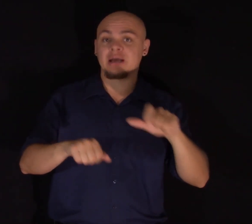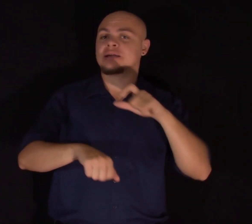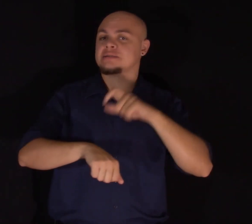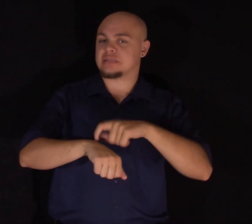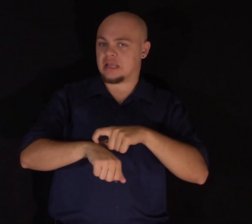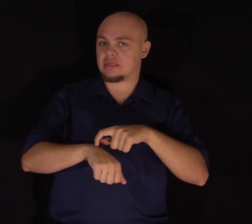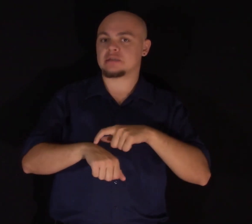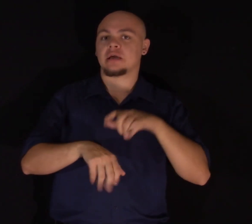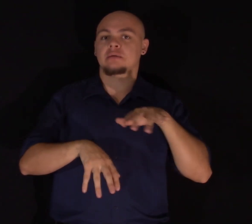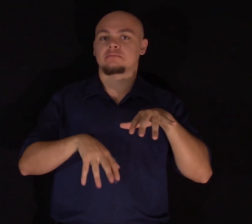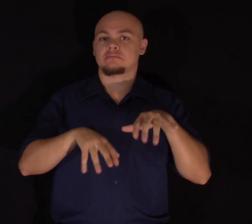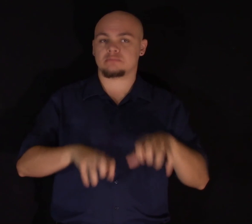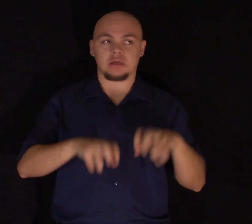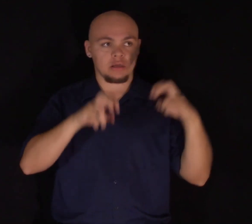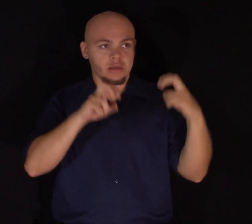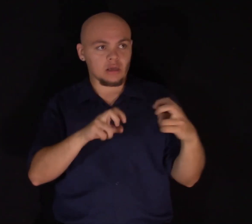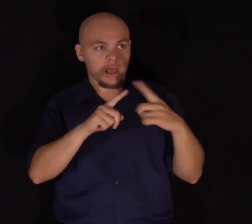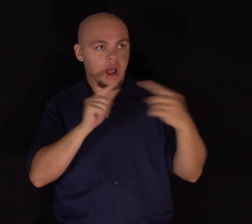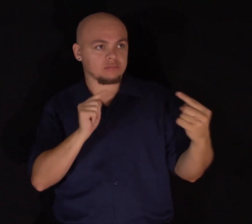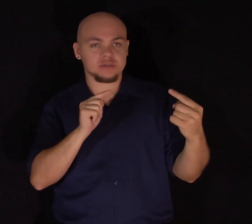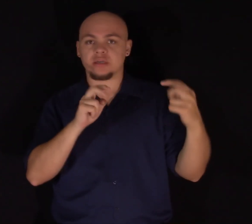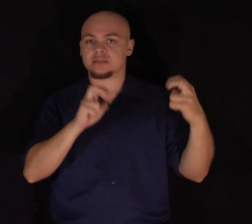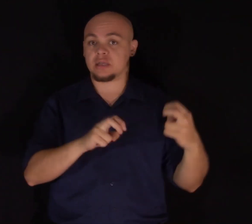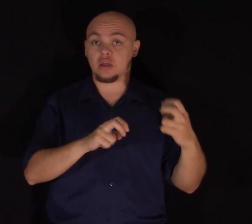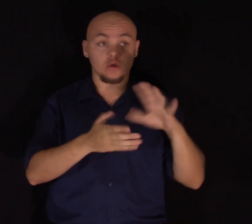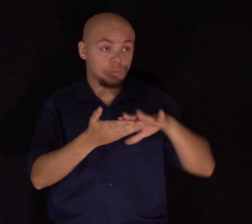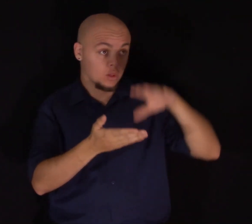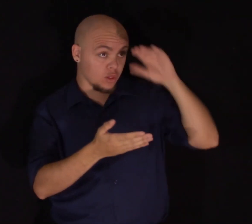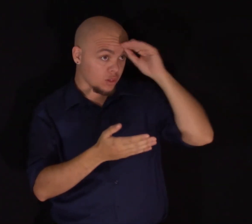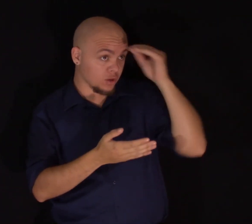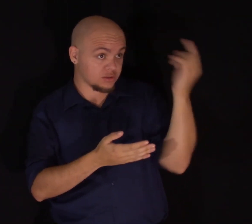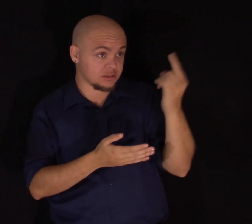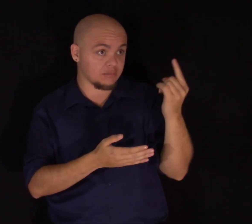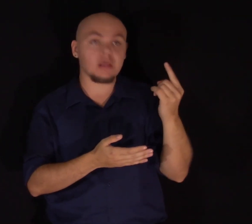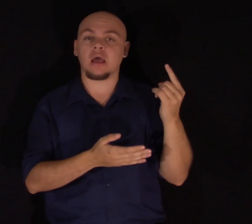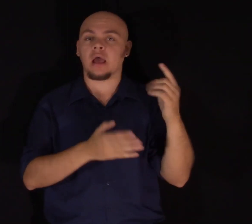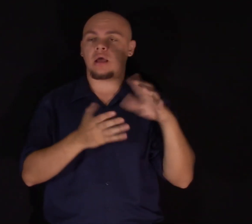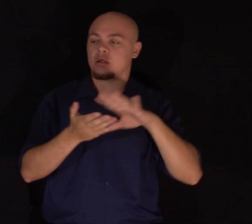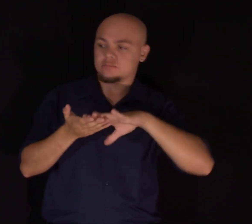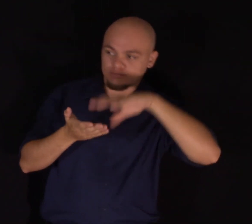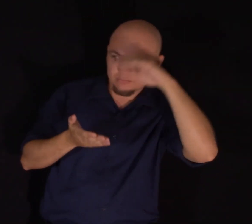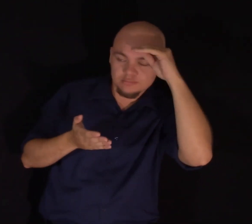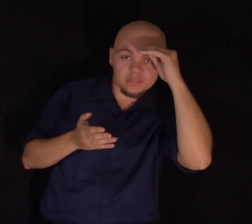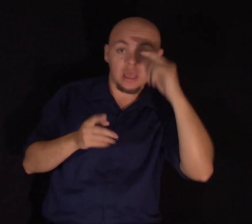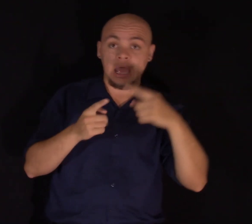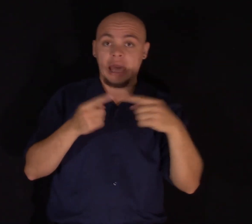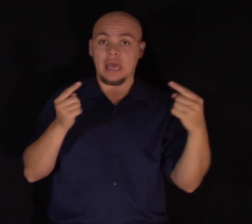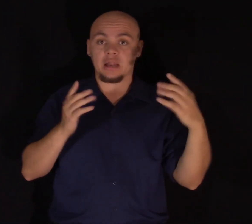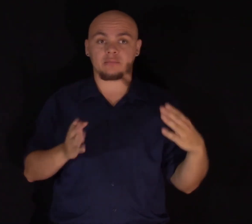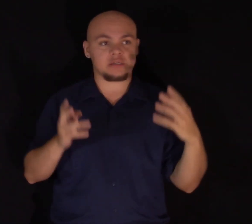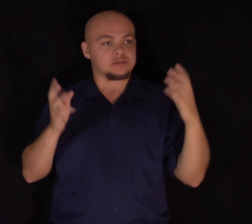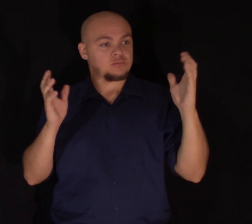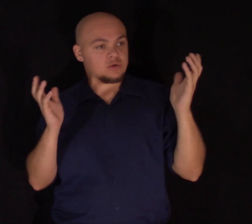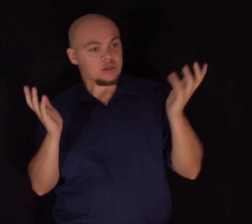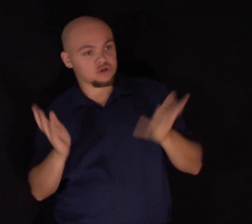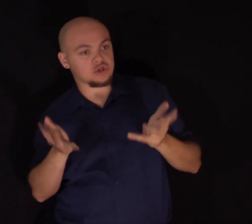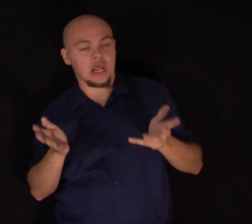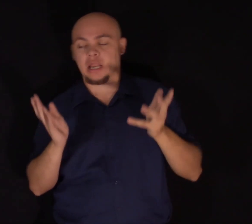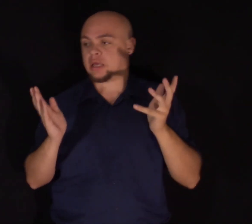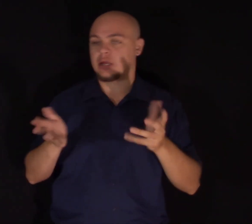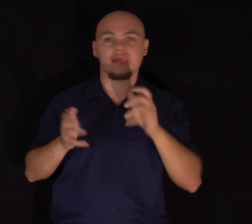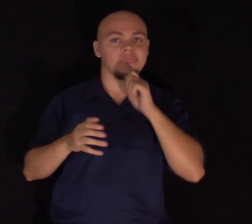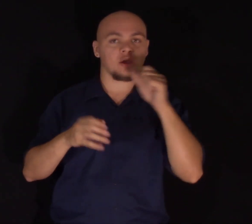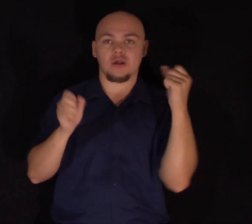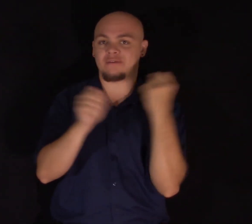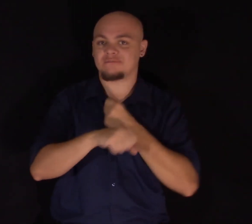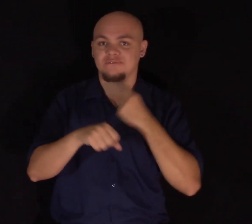down and talk with your adversaries. You will learn something, and they will learn something from you. When two enemies are talking, they're not fighting, they're talking. It's